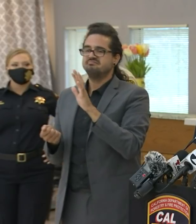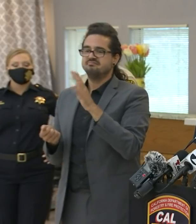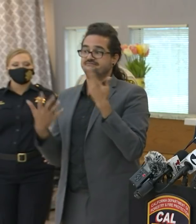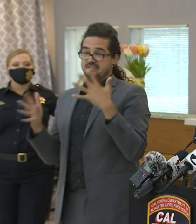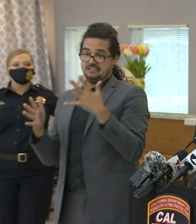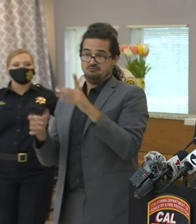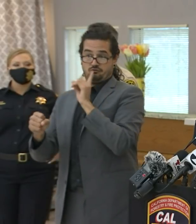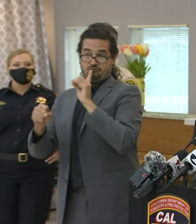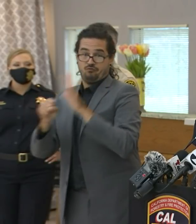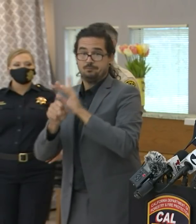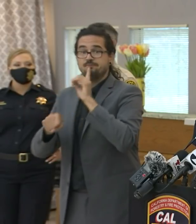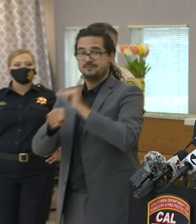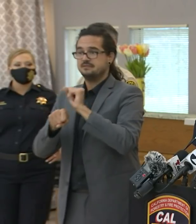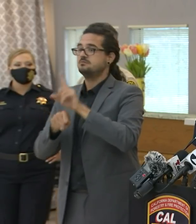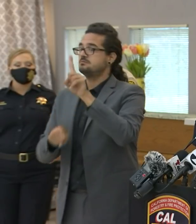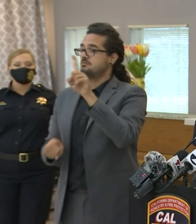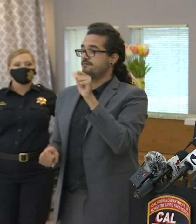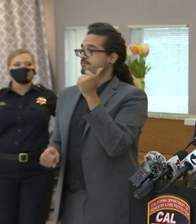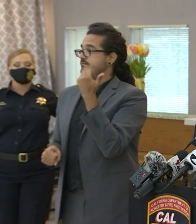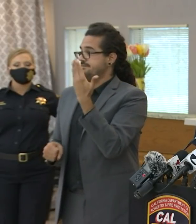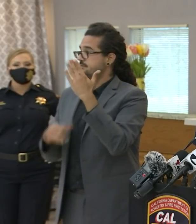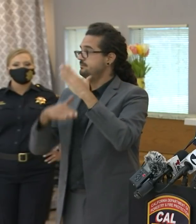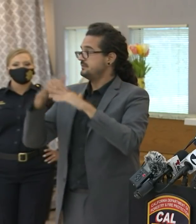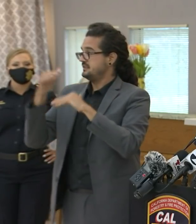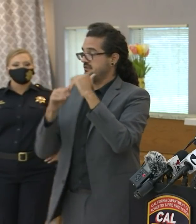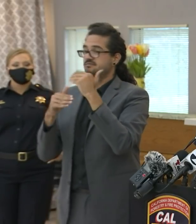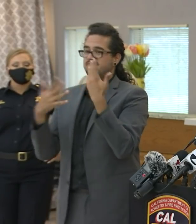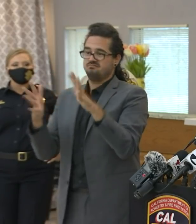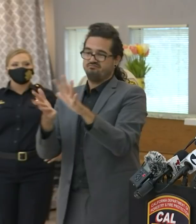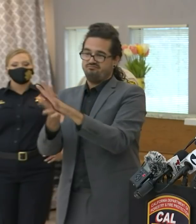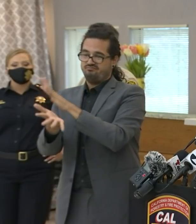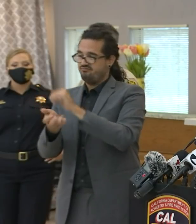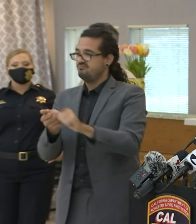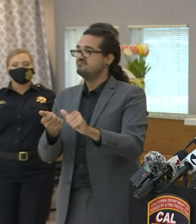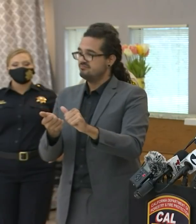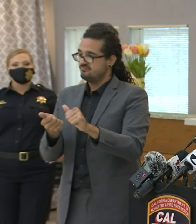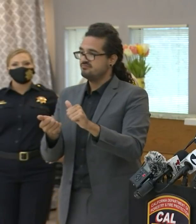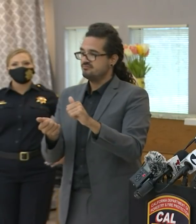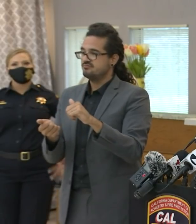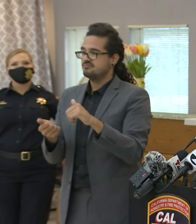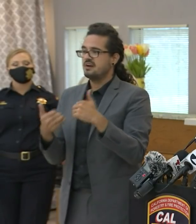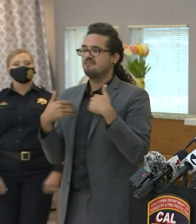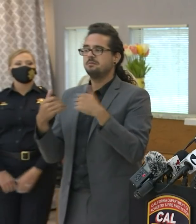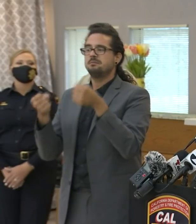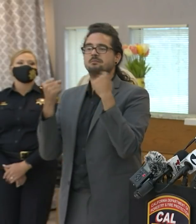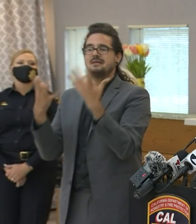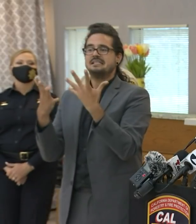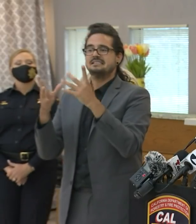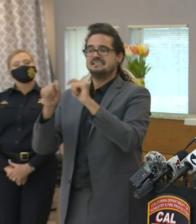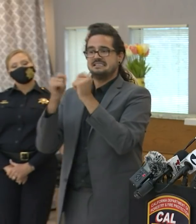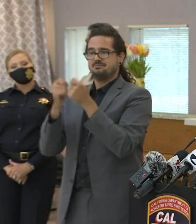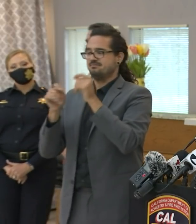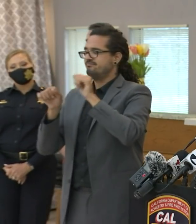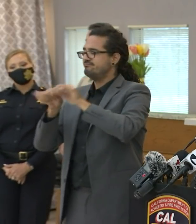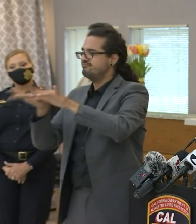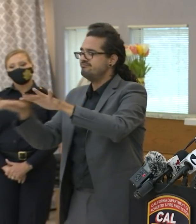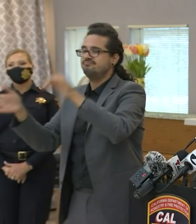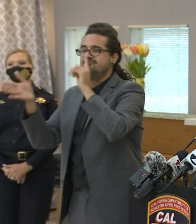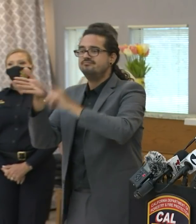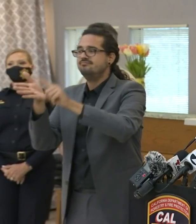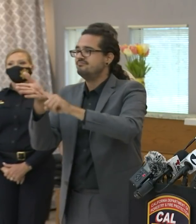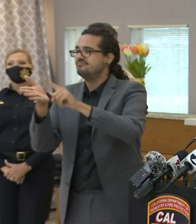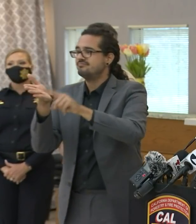destroyed. Again, we have multiple teams out there, our damage inspection teams, that go out and methodically catalog all of